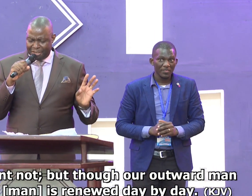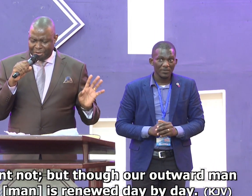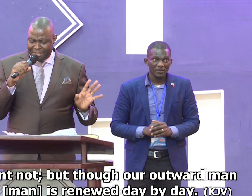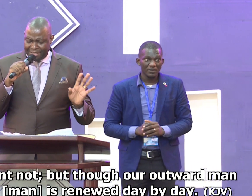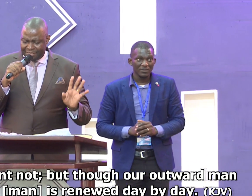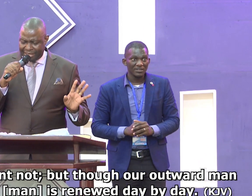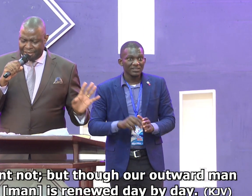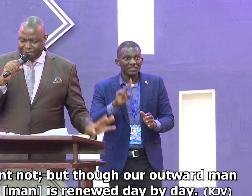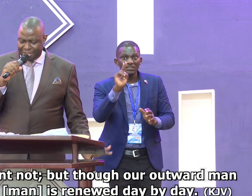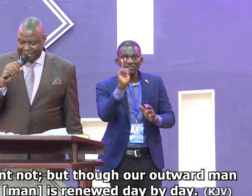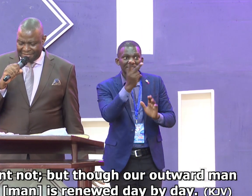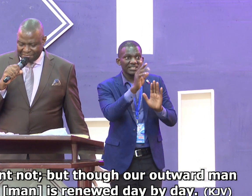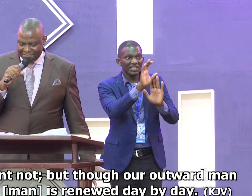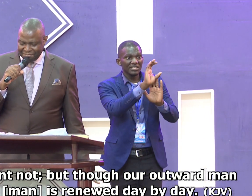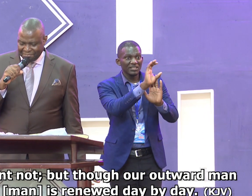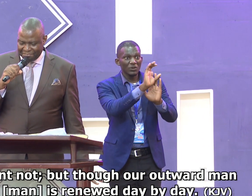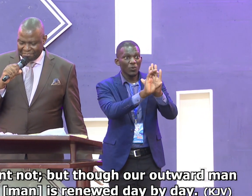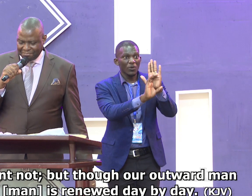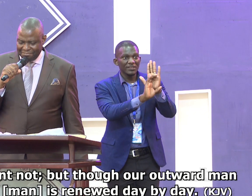in 2 Corinthians 13:14.